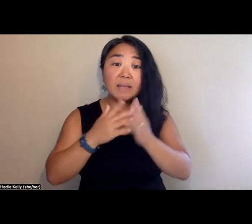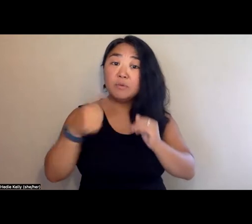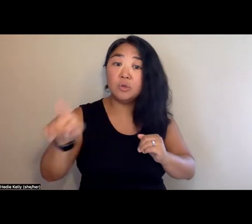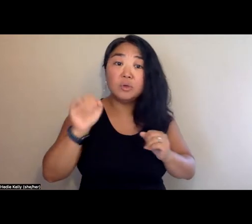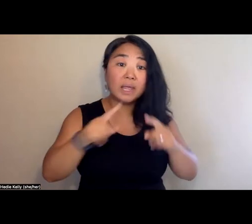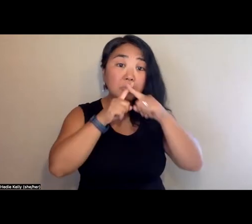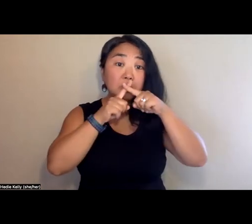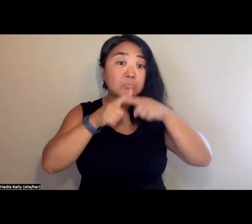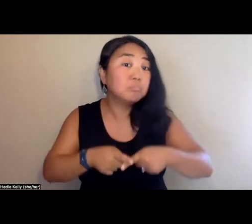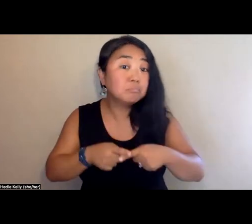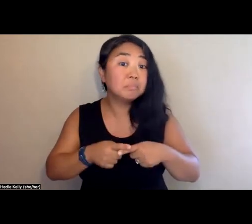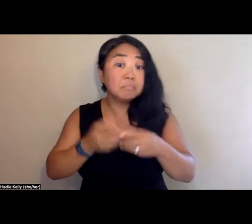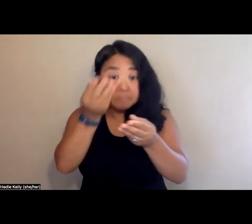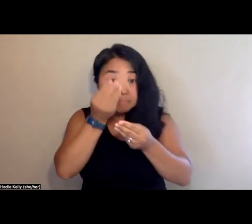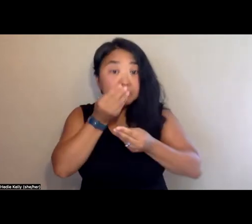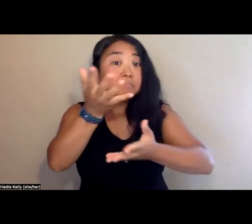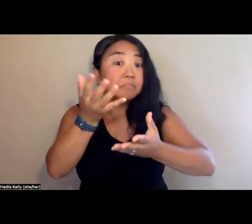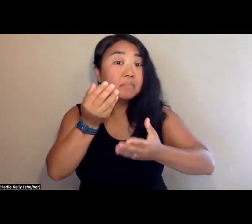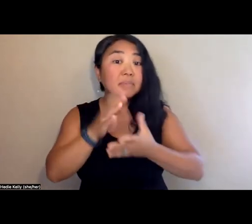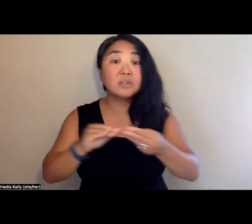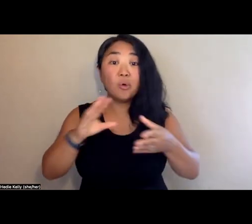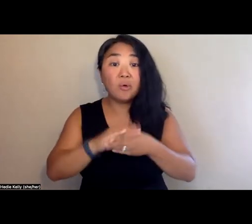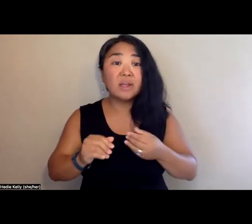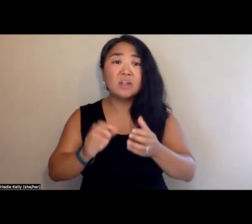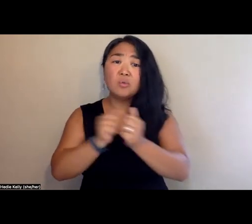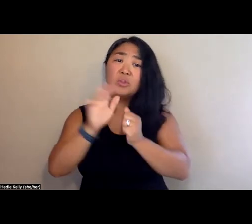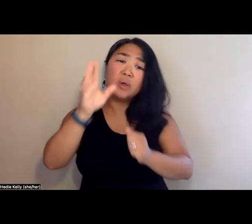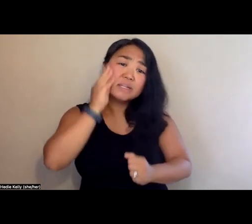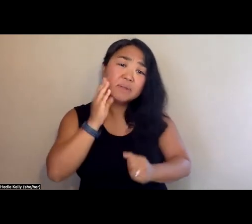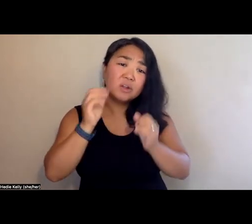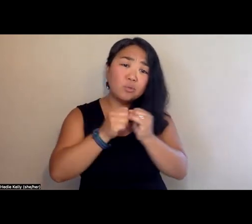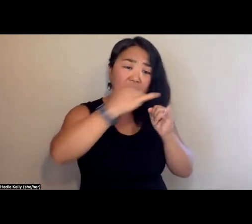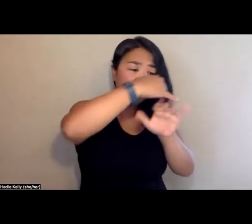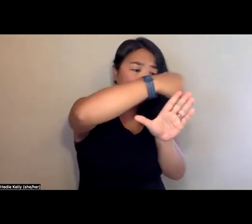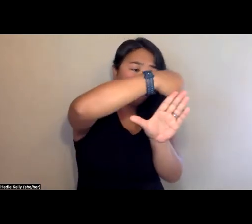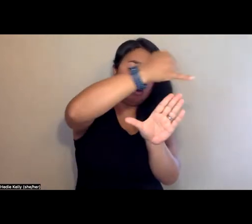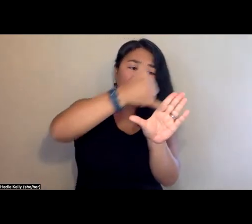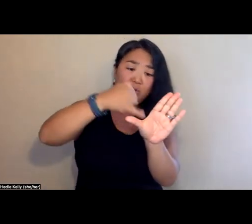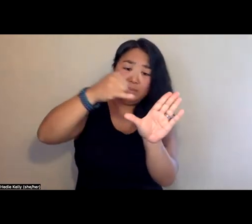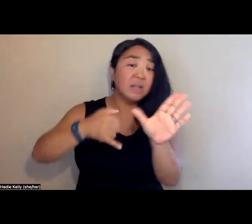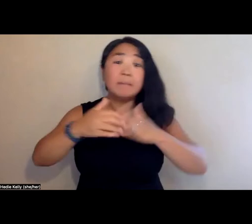and share some stories of your experiences with the perimeter, even if you haven't walked it.